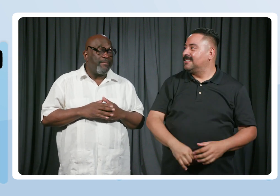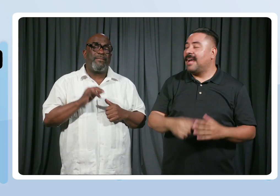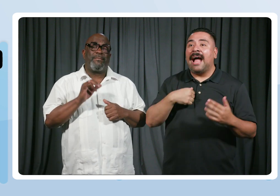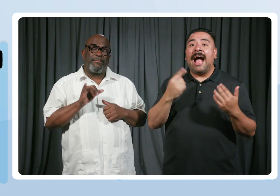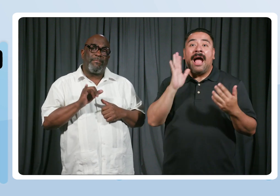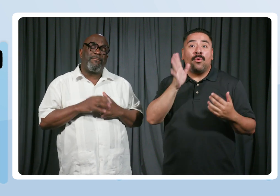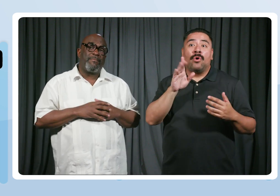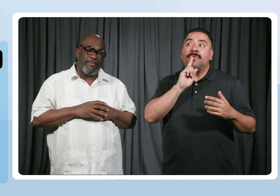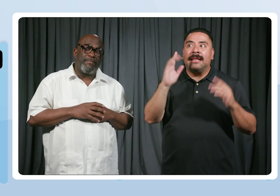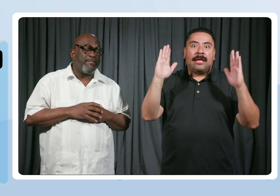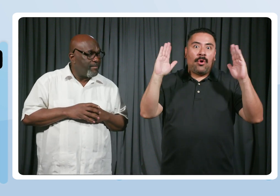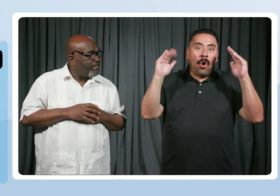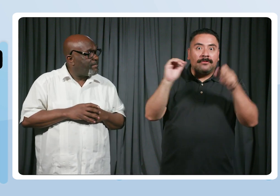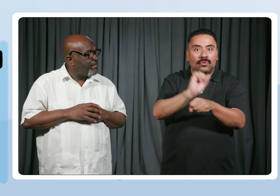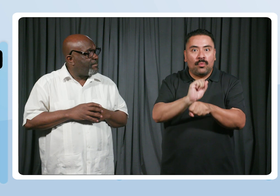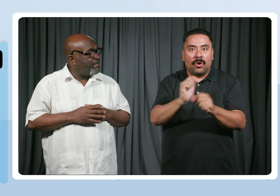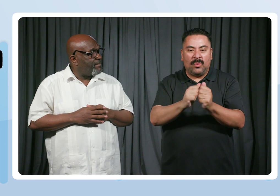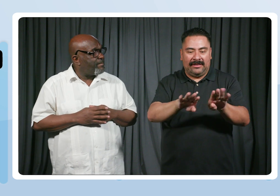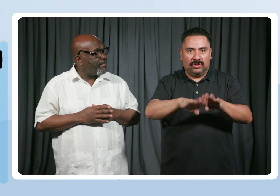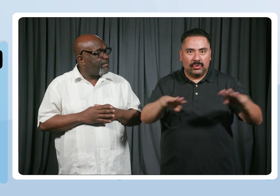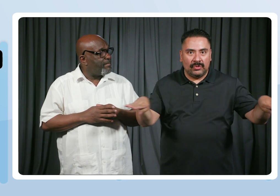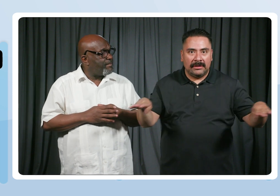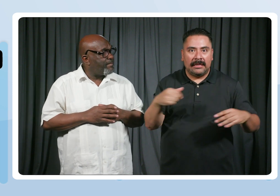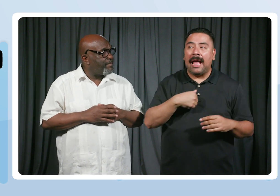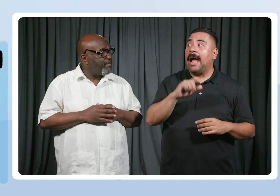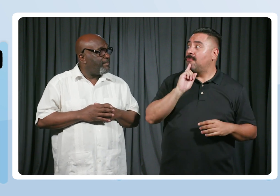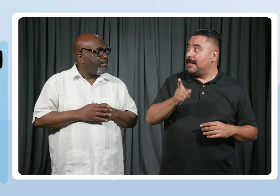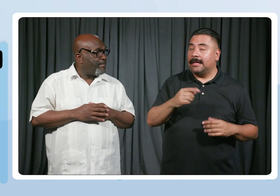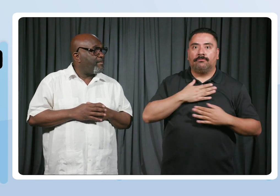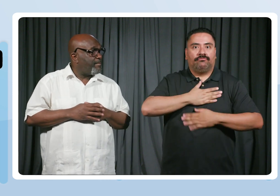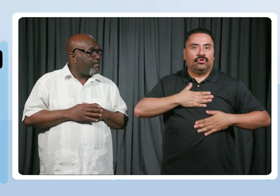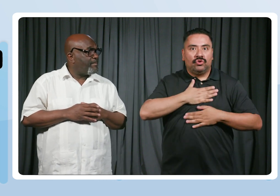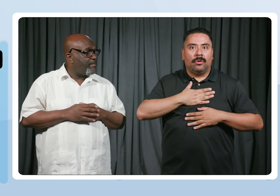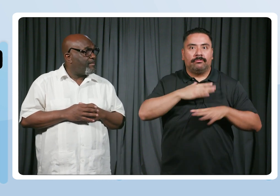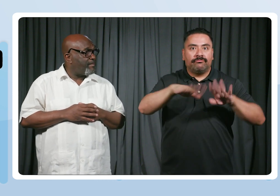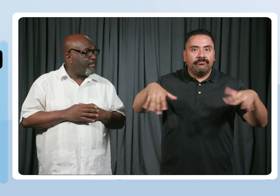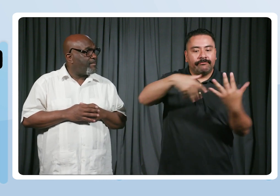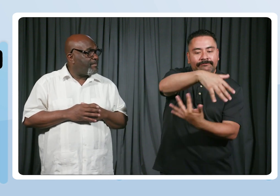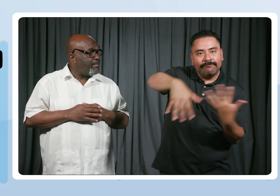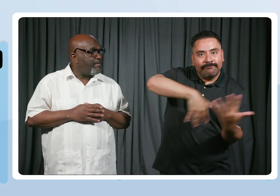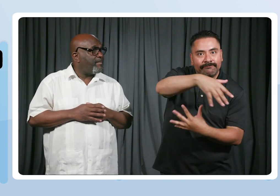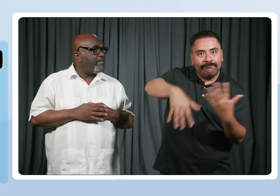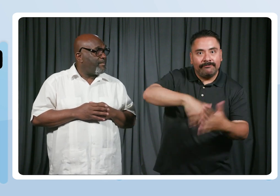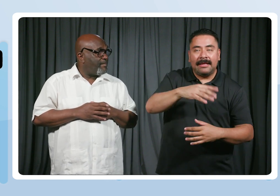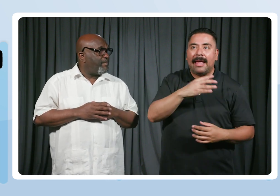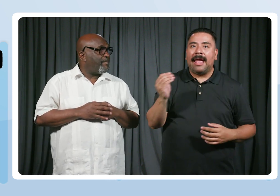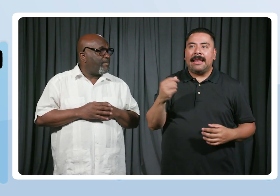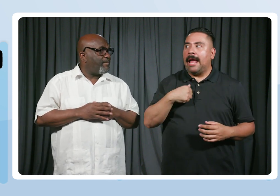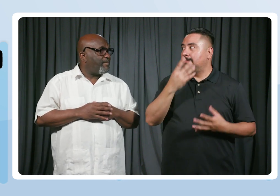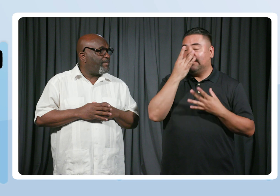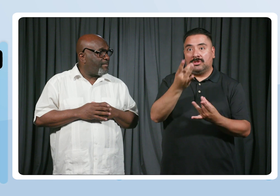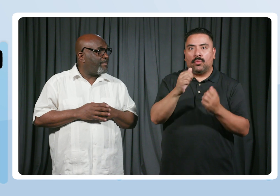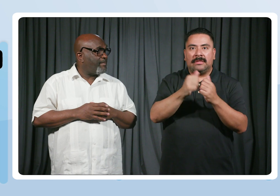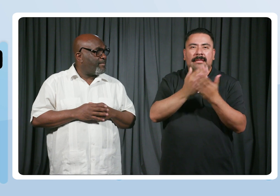I would really hope to work with children. I really enjoy being around kids. And I'm interested